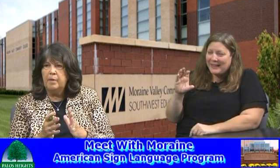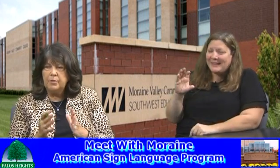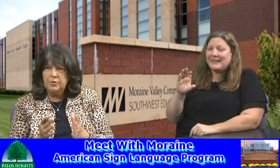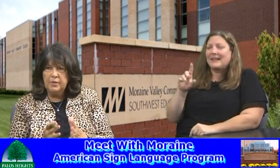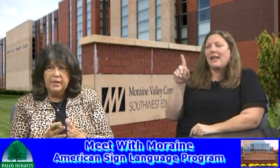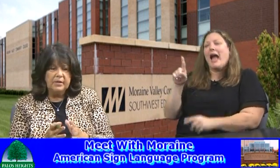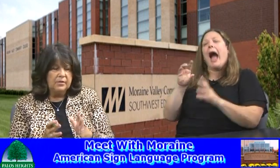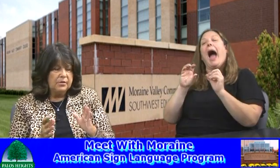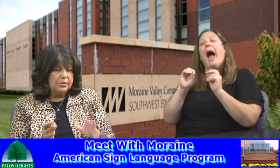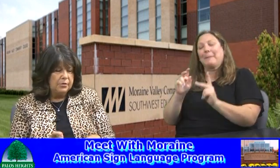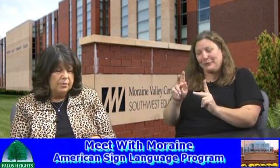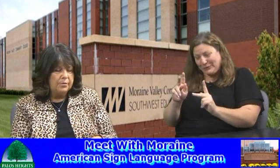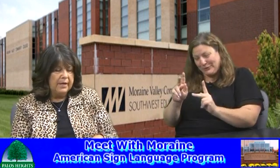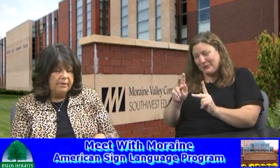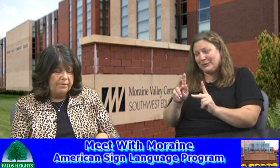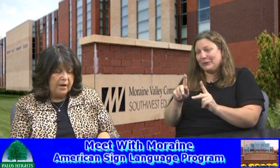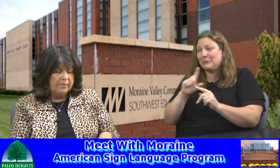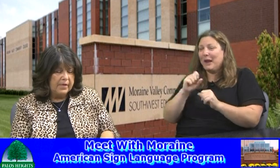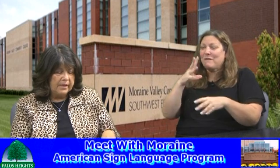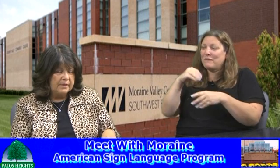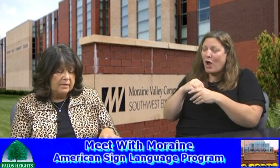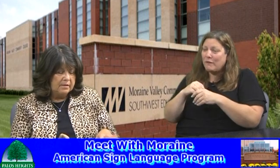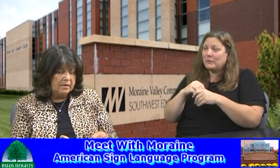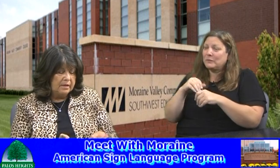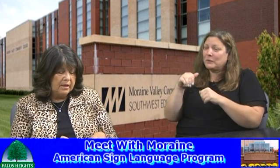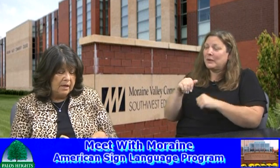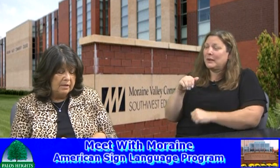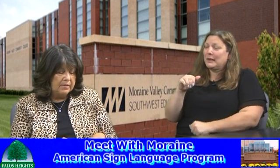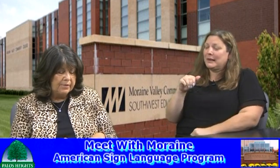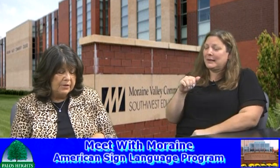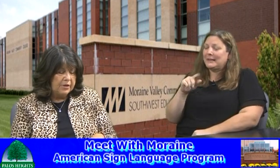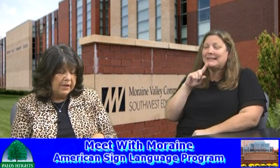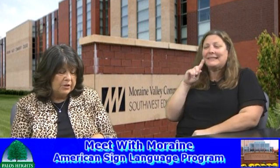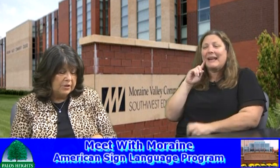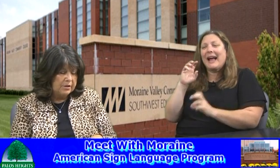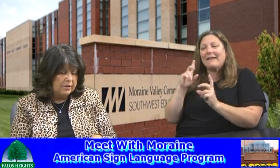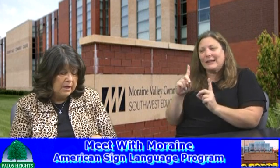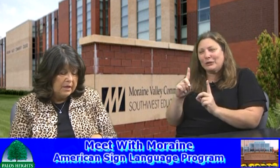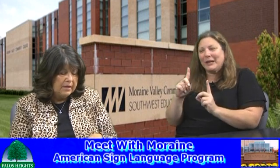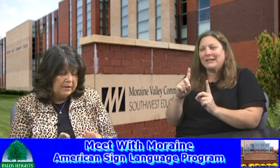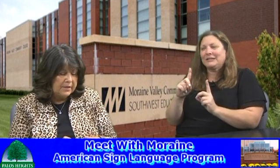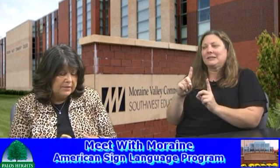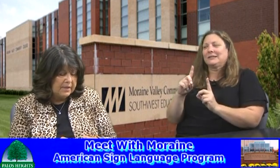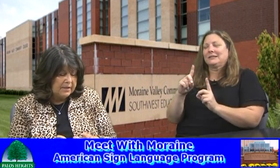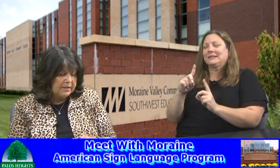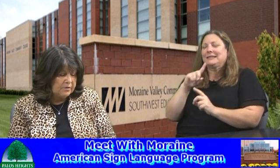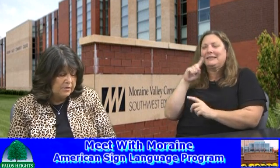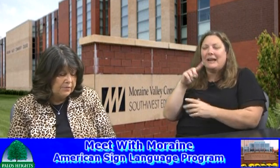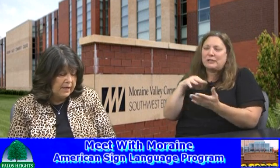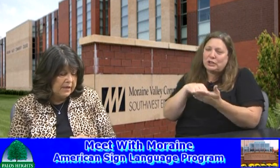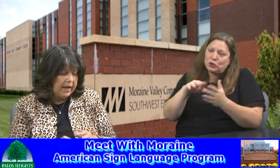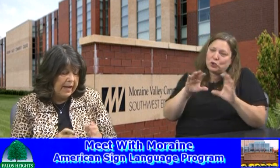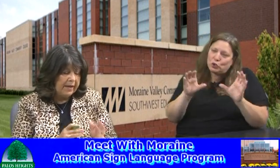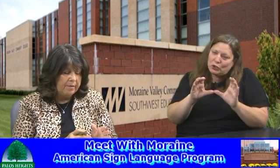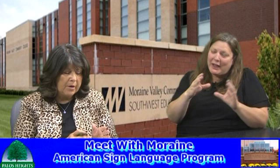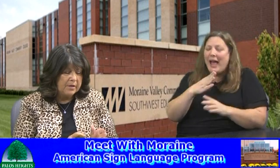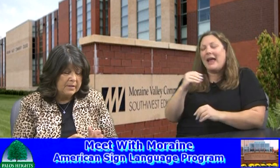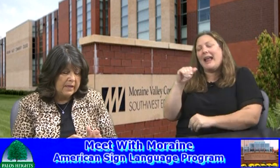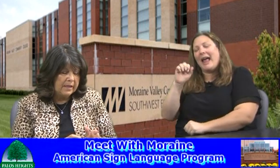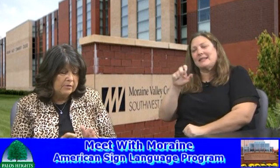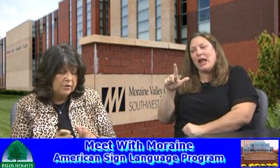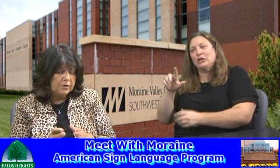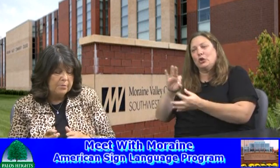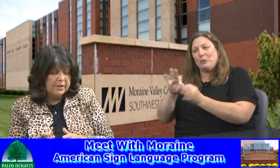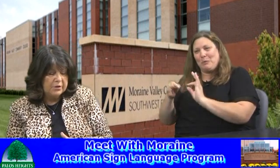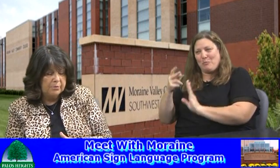Valley's opportunities to get involved in the Deaf Education, Deaf Studies Certificate, and the American